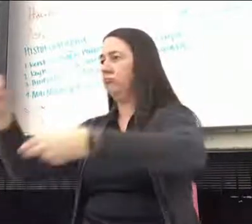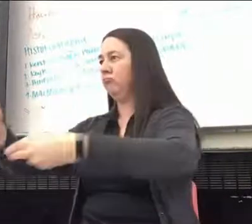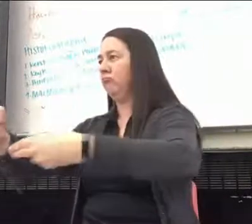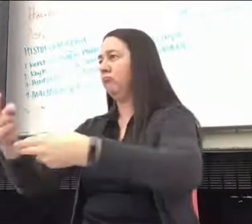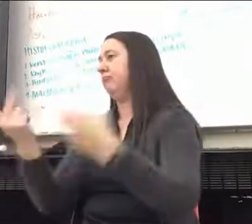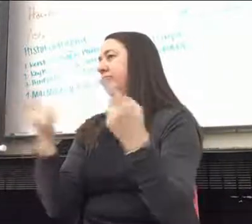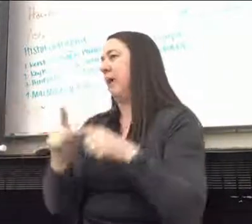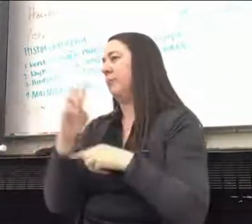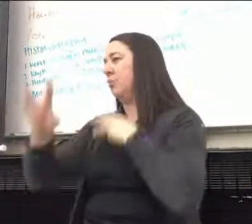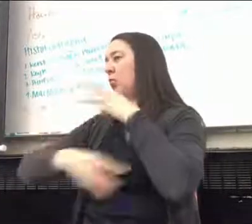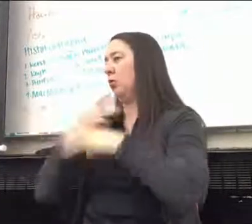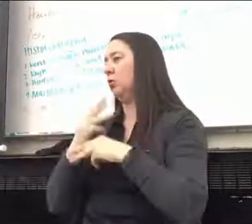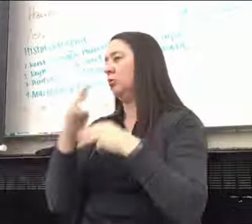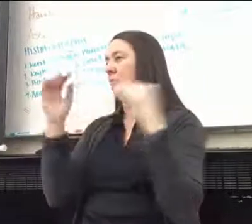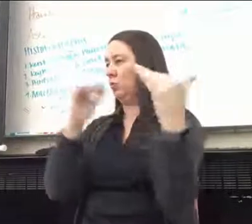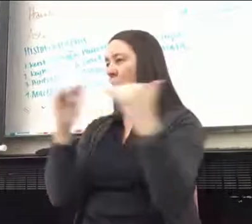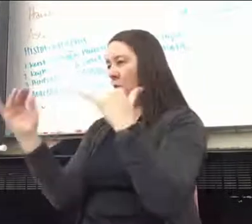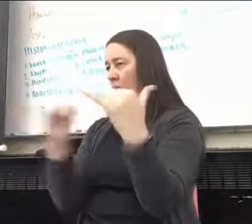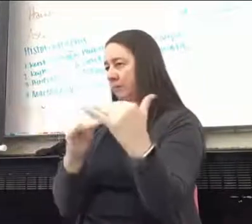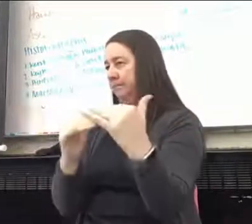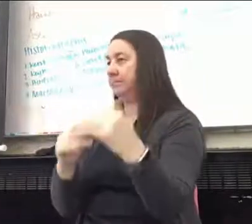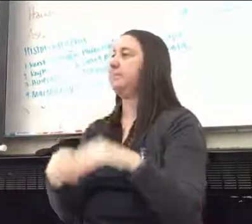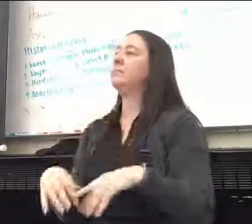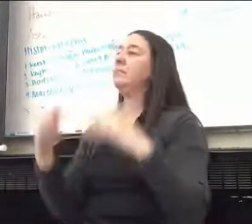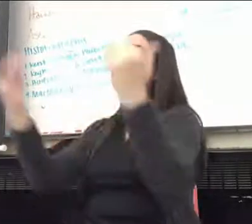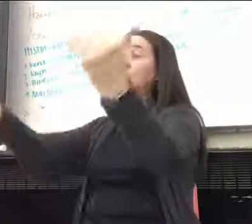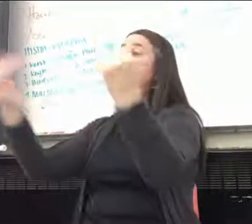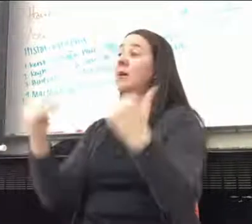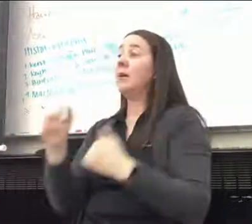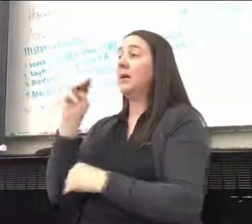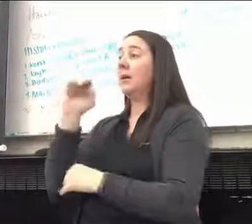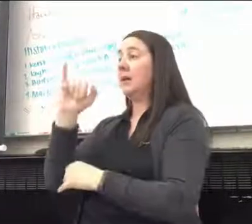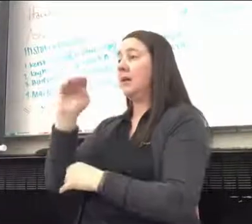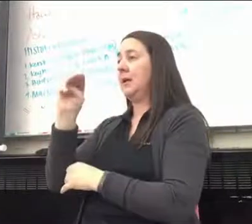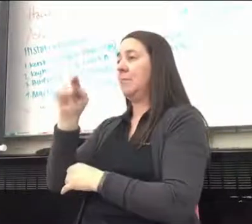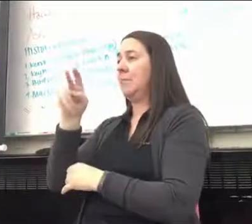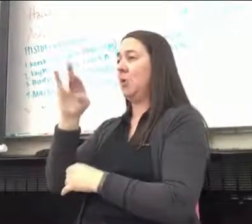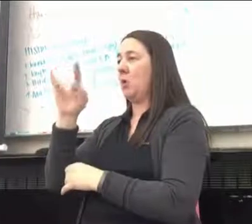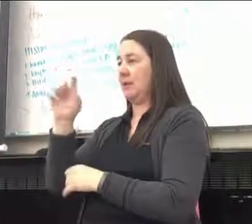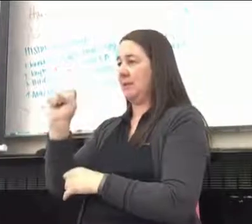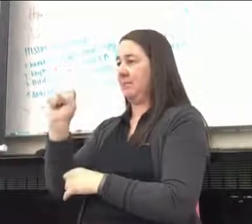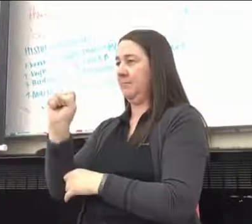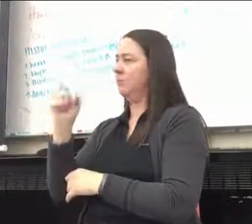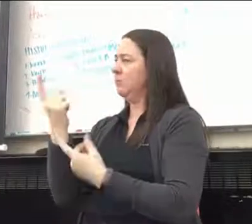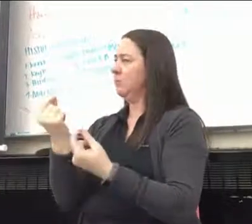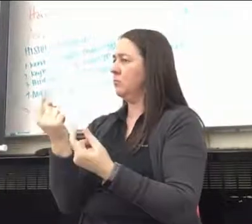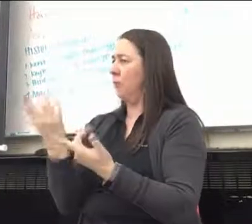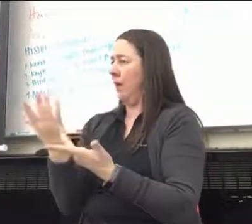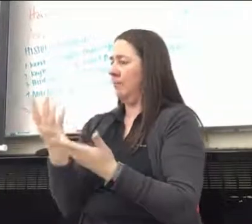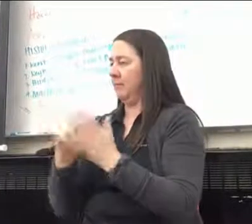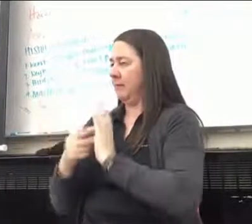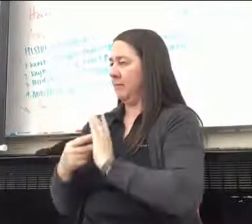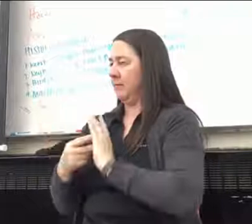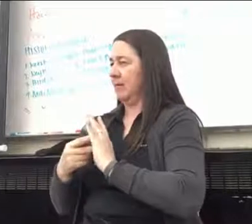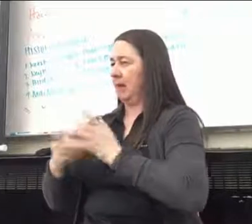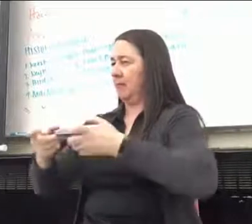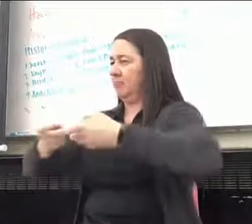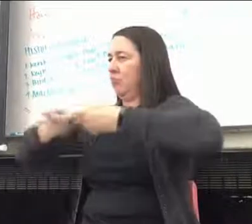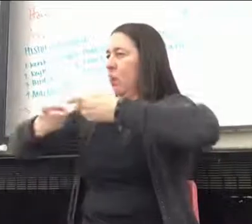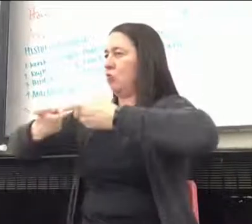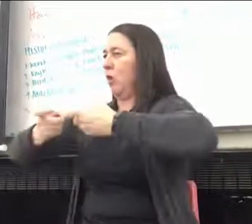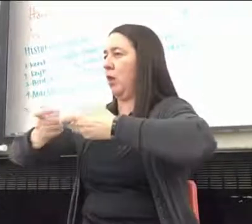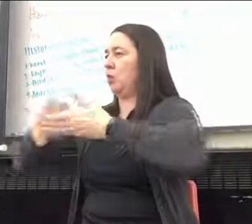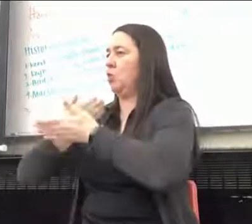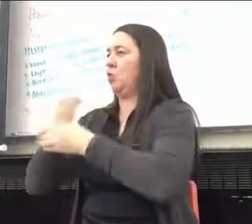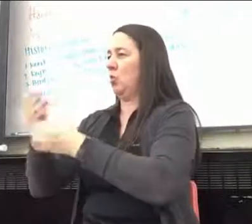war. The next one is imperialism. So we've talked about this before, grabbing new territories. Now, if you look at this map of Africa, so